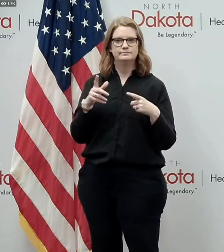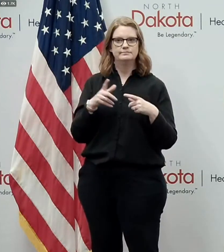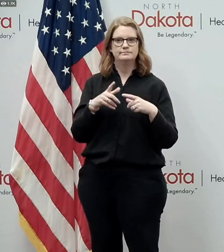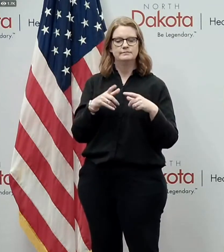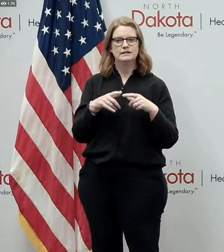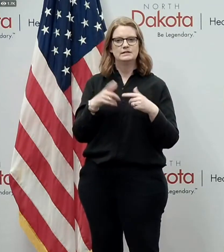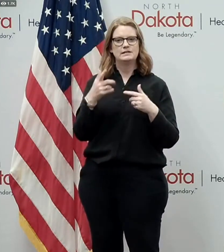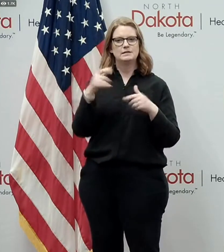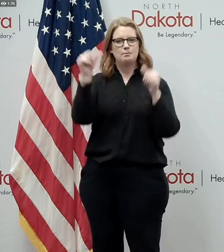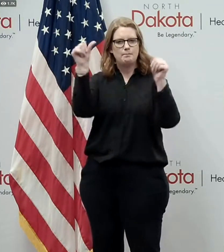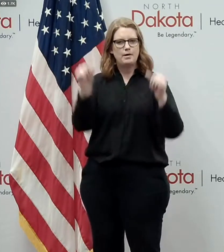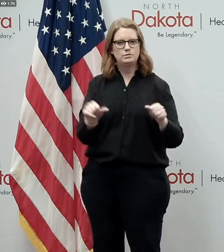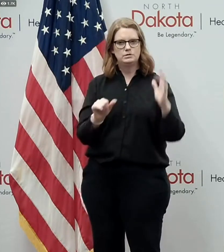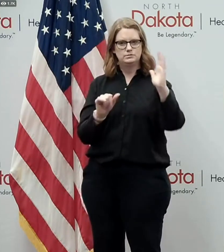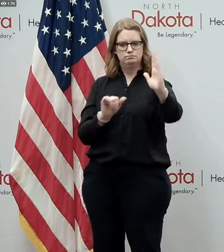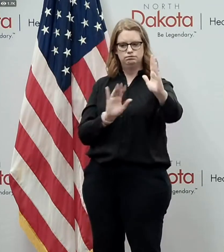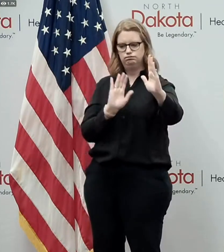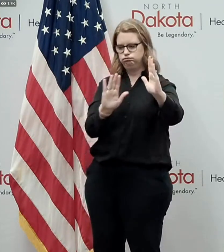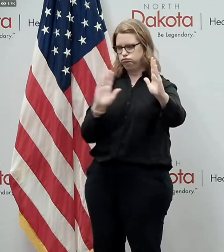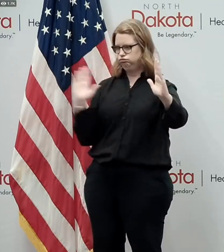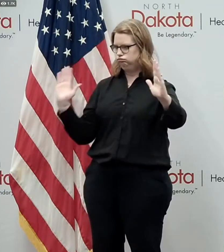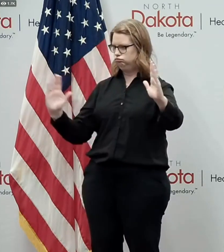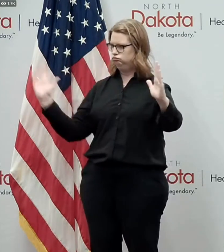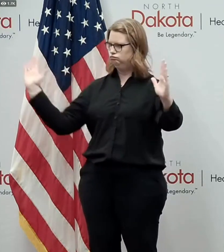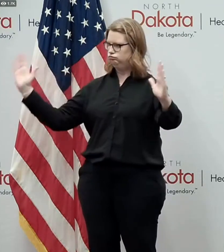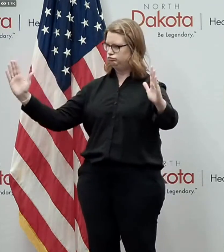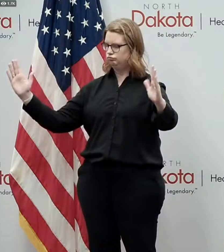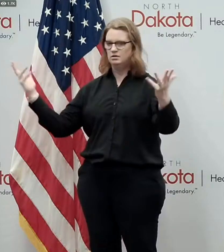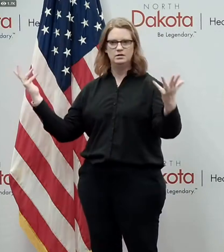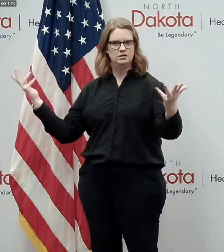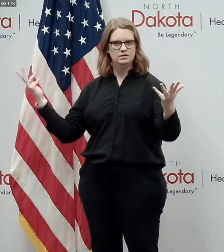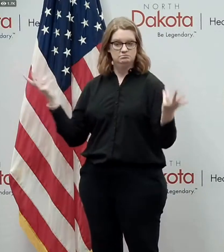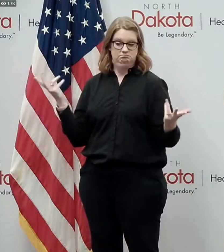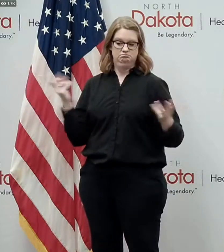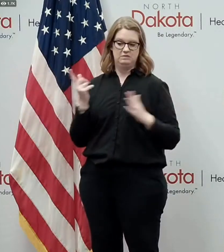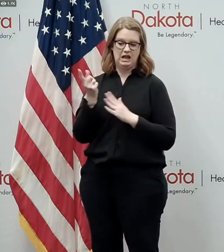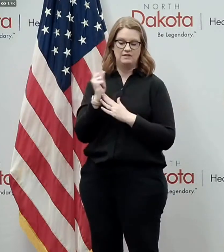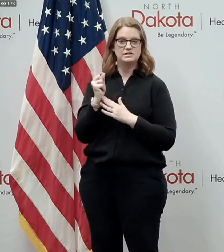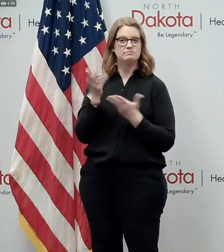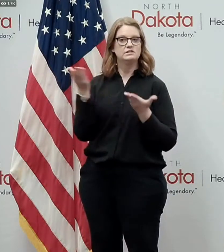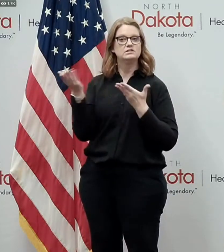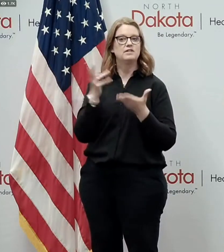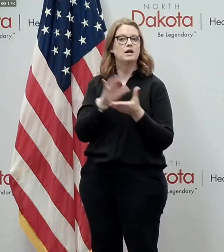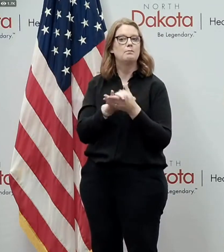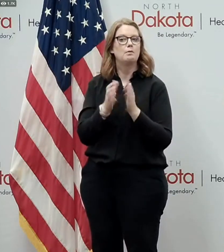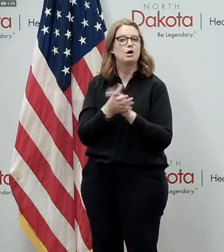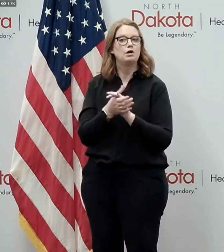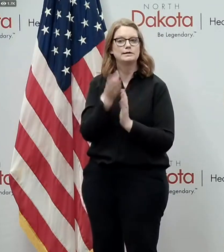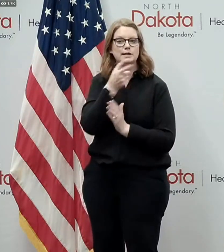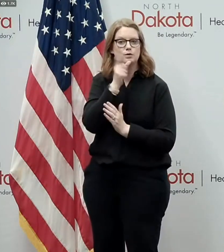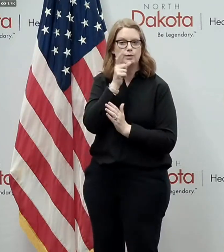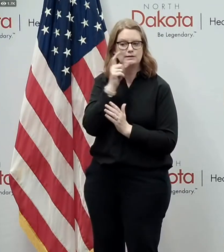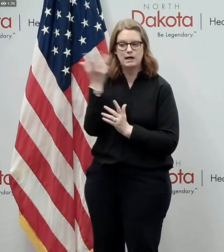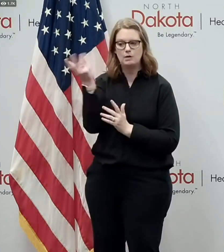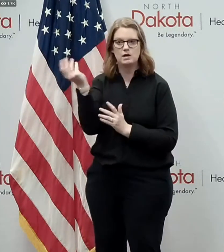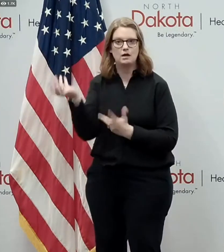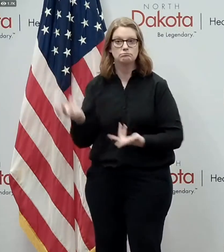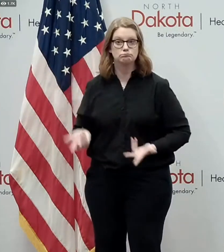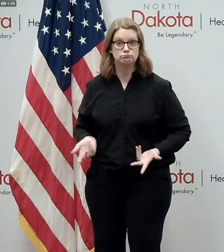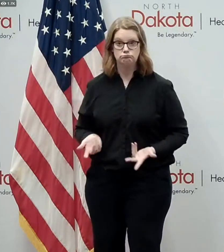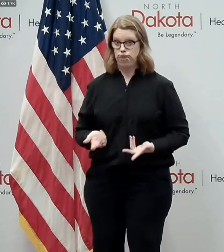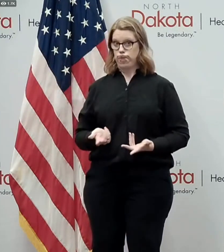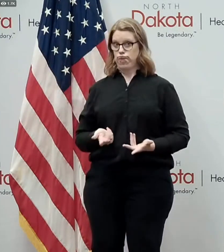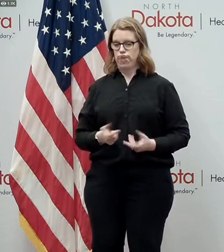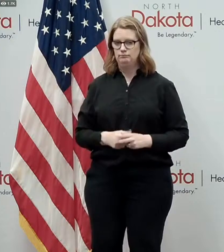posters on the outside of them that they probably got from one of their vendors, put up some stuff, and all of a sudden they're serving burgers and beverages outside. A lot